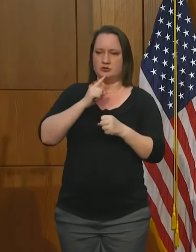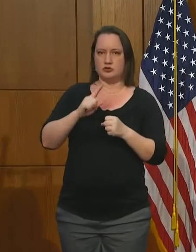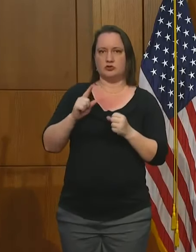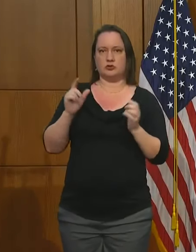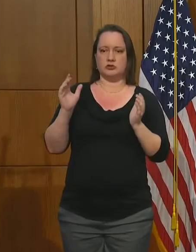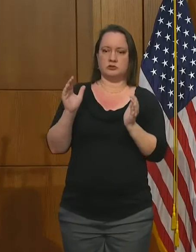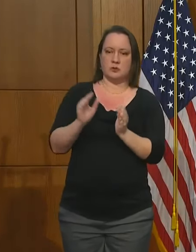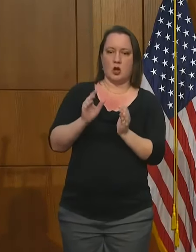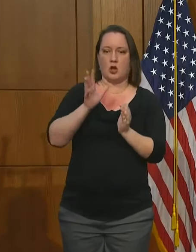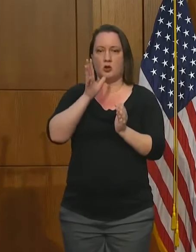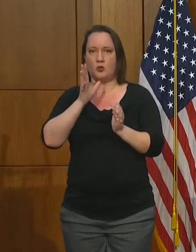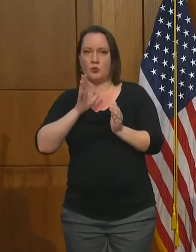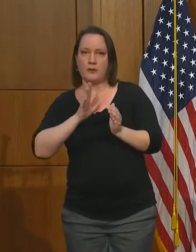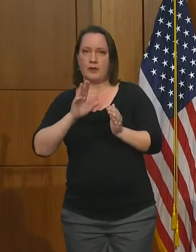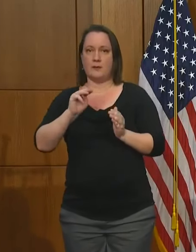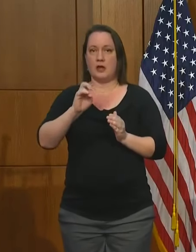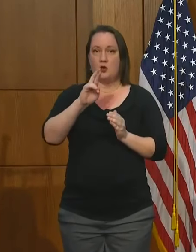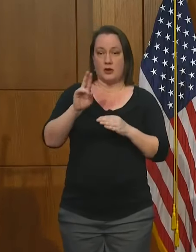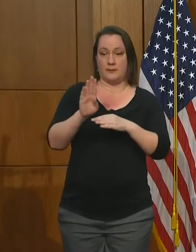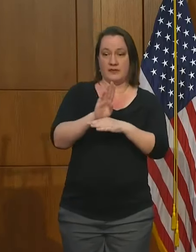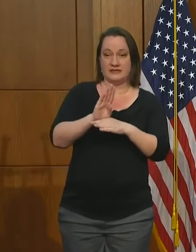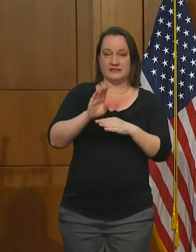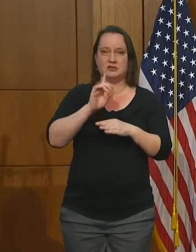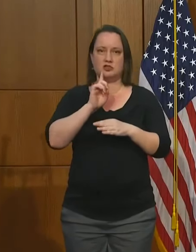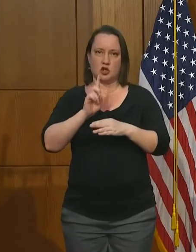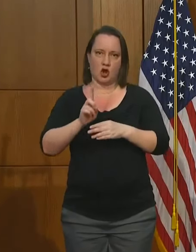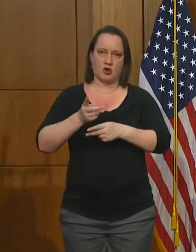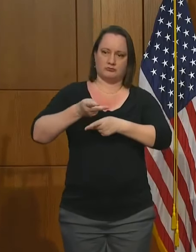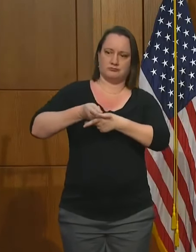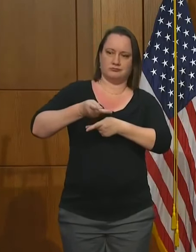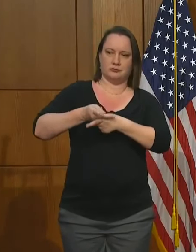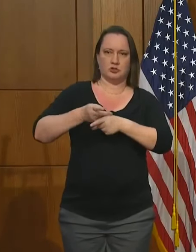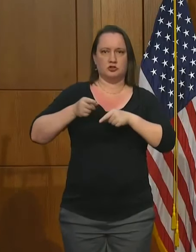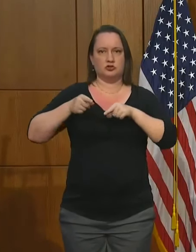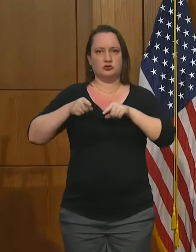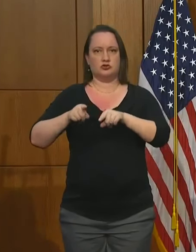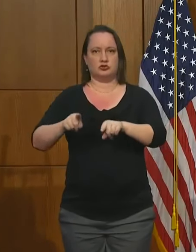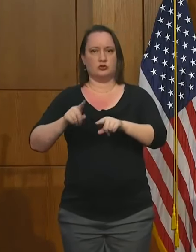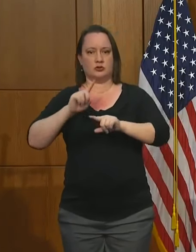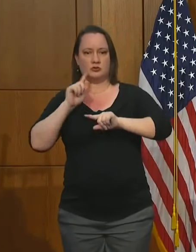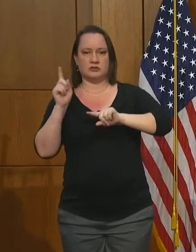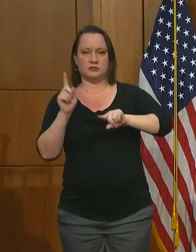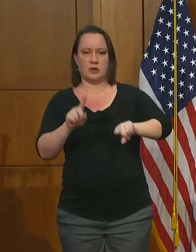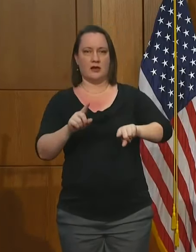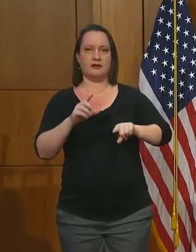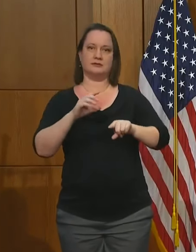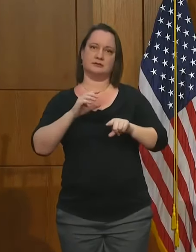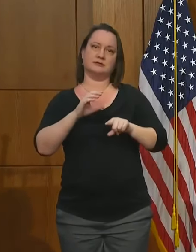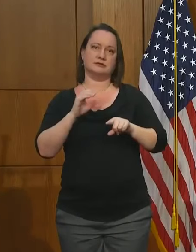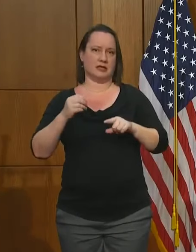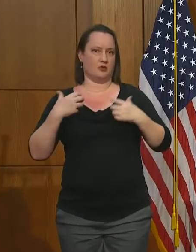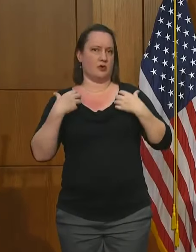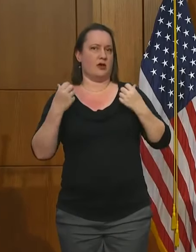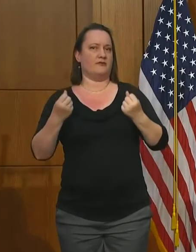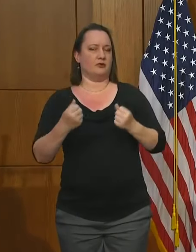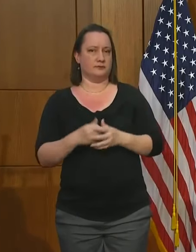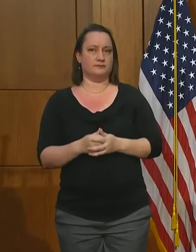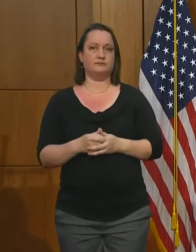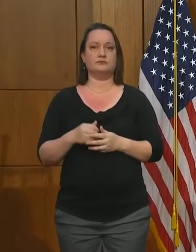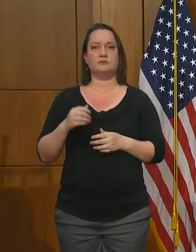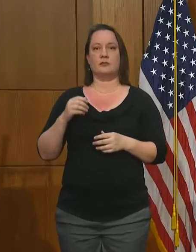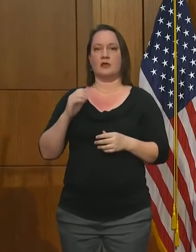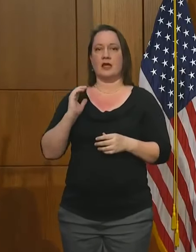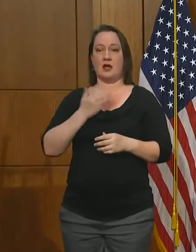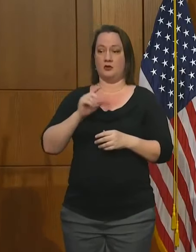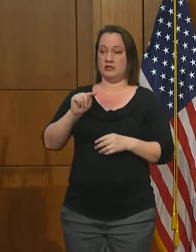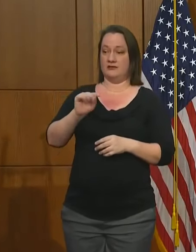women and minority businesses are leveraged in the response and recovery. I lead the Health Equity Leadership Task Force and